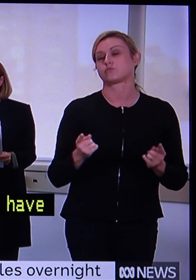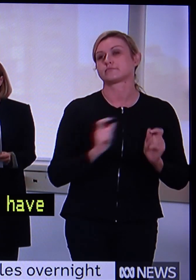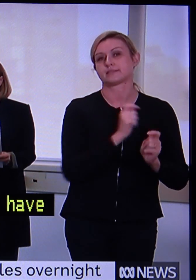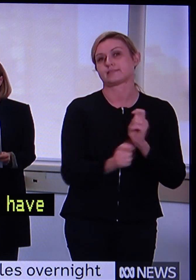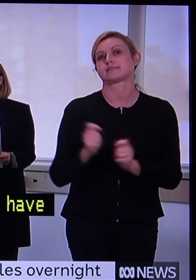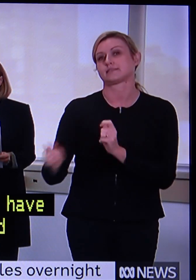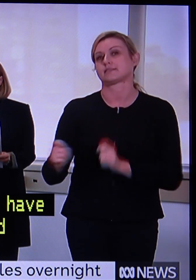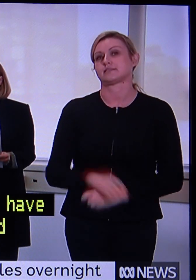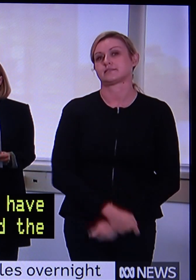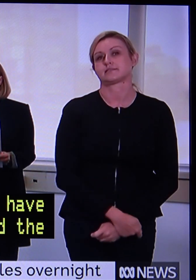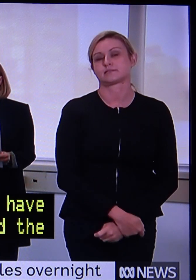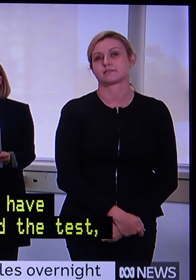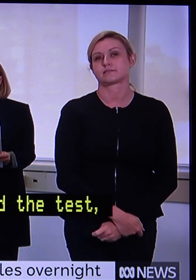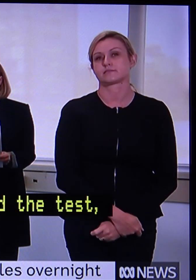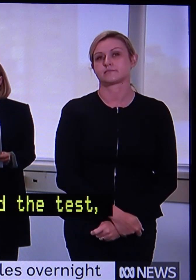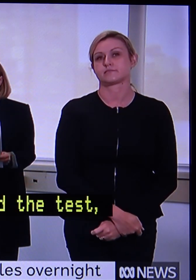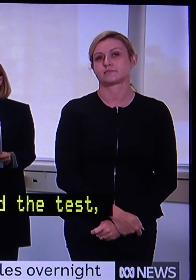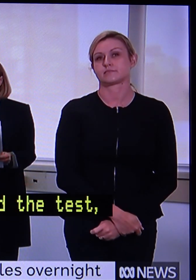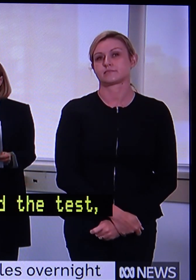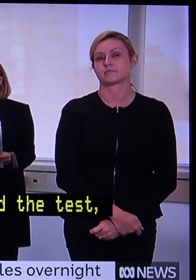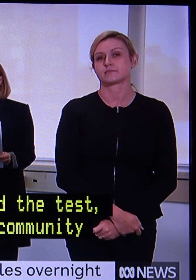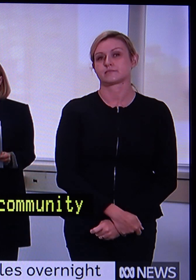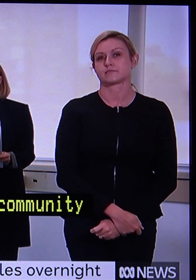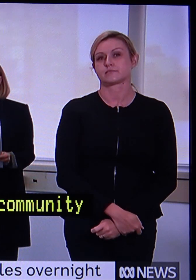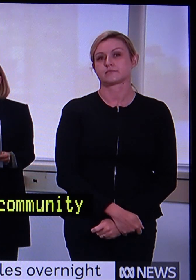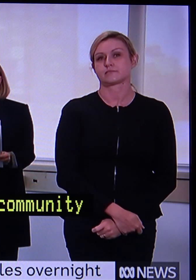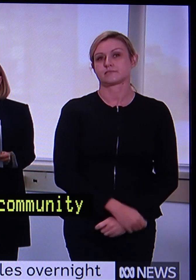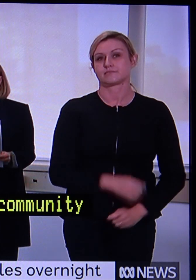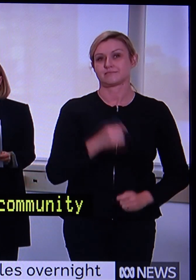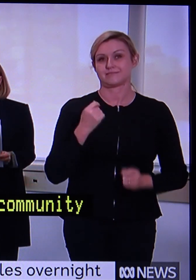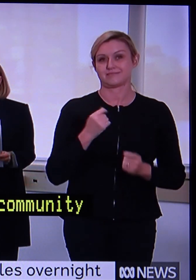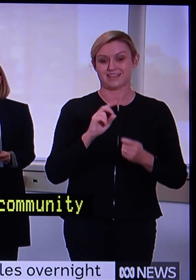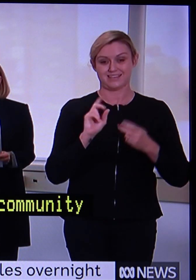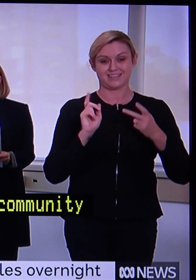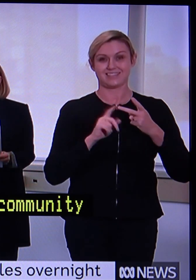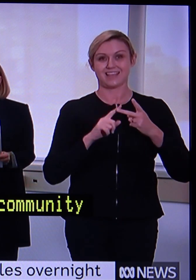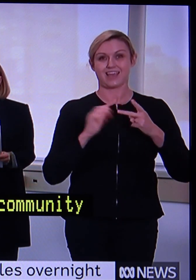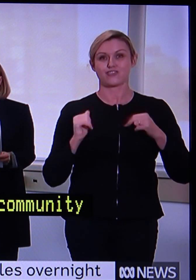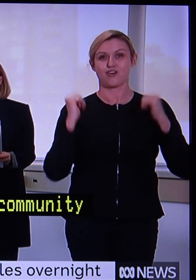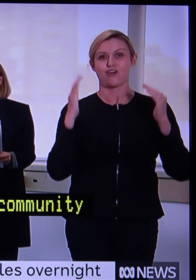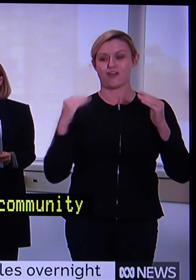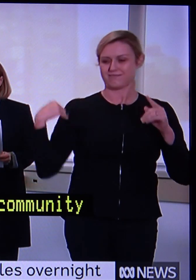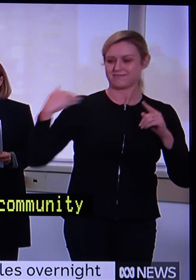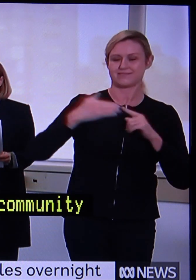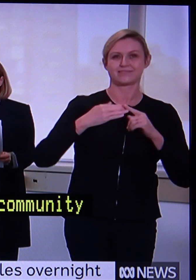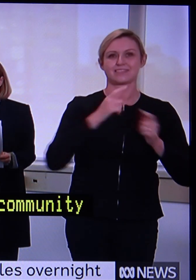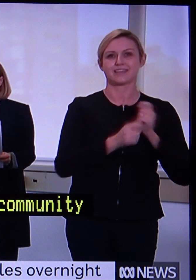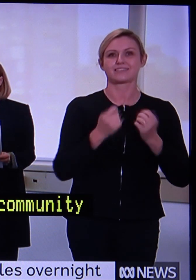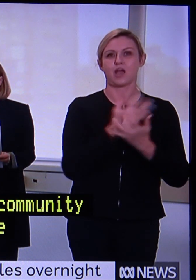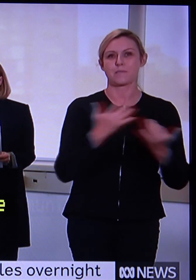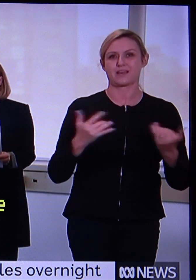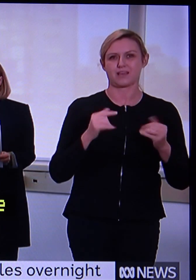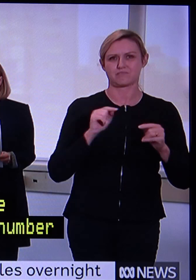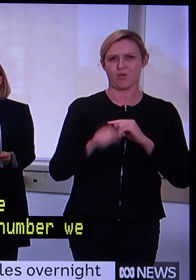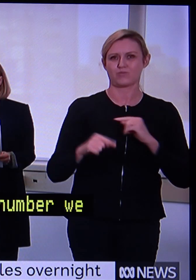that. It's the second highest absolute number that we've had tested in New South Wales since this COVID-19